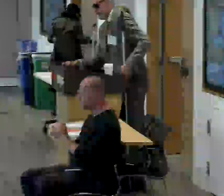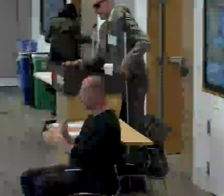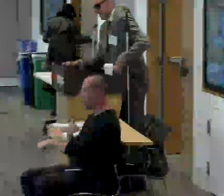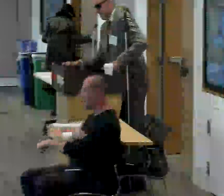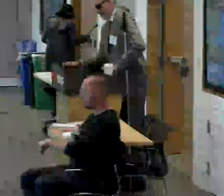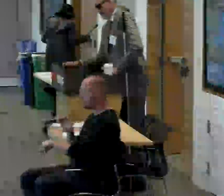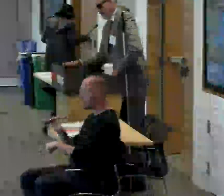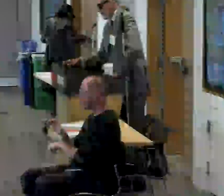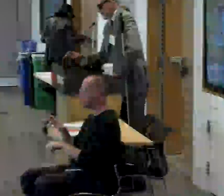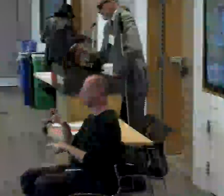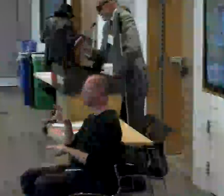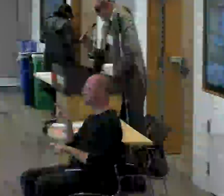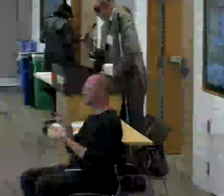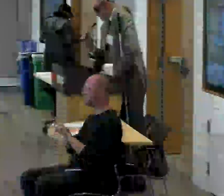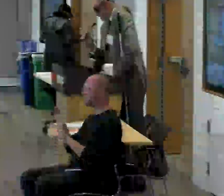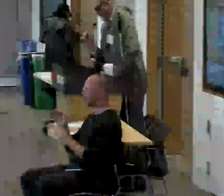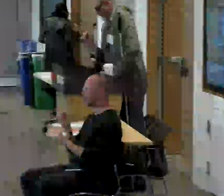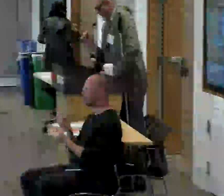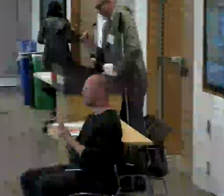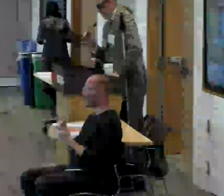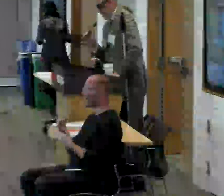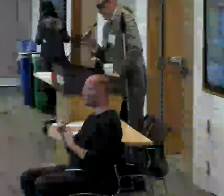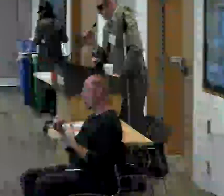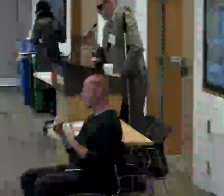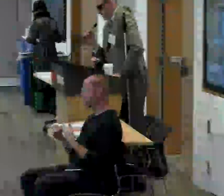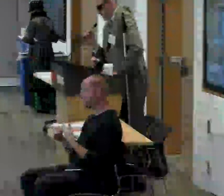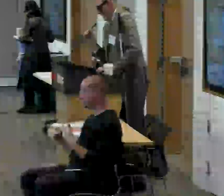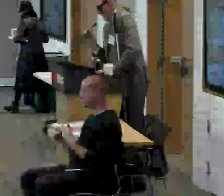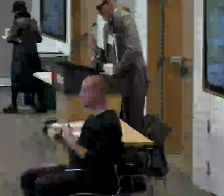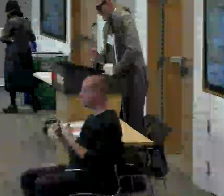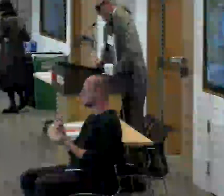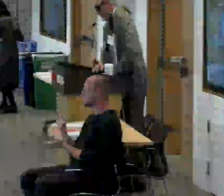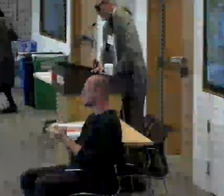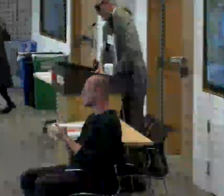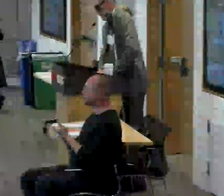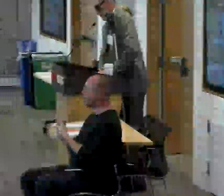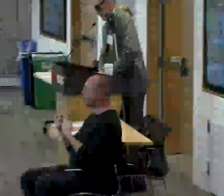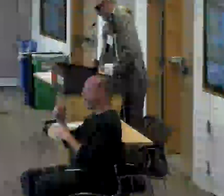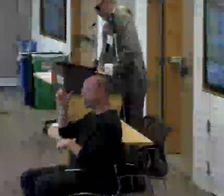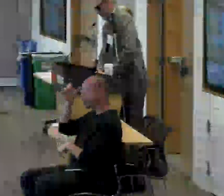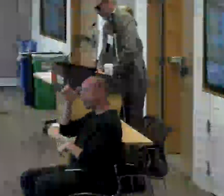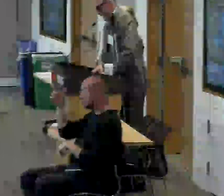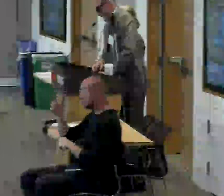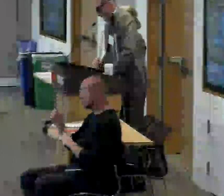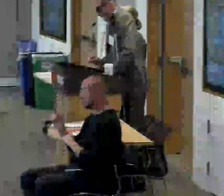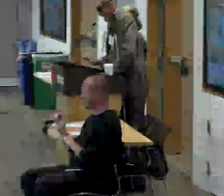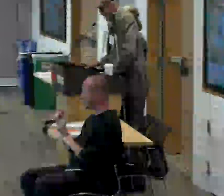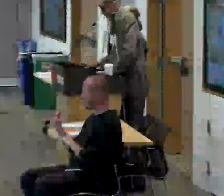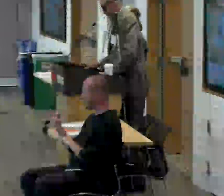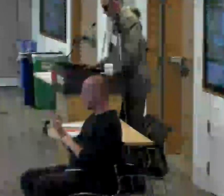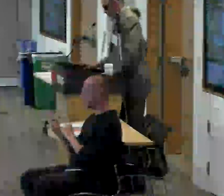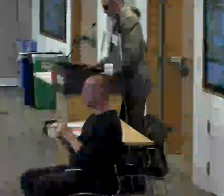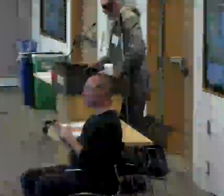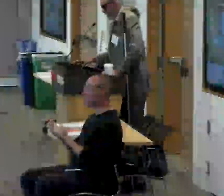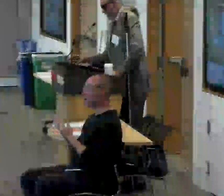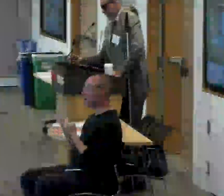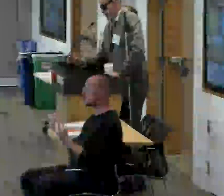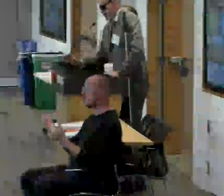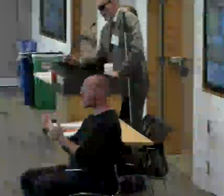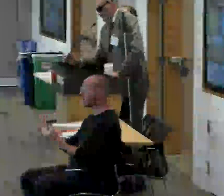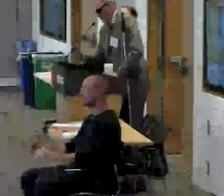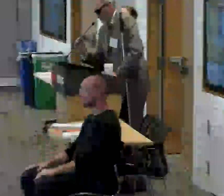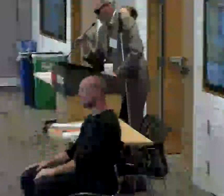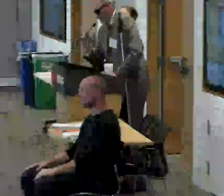options. So let me talk about a little logistics and a little bit about the Lighthouse, and then we will get rolling. So we are